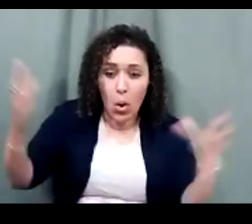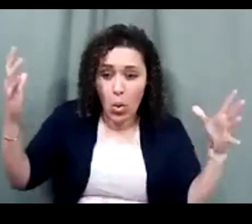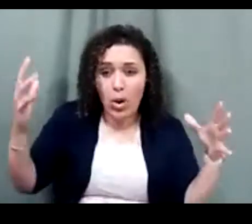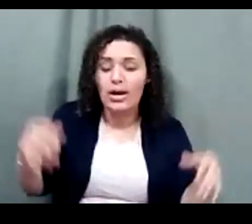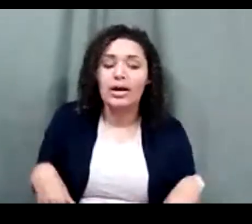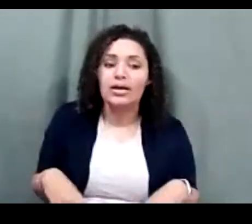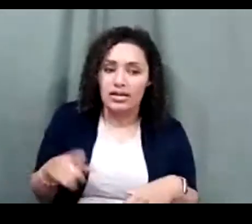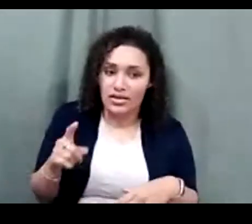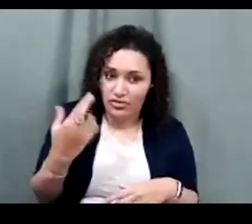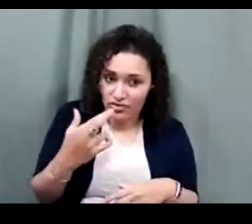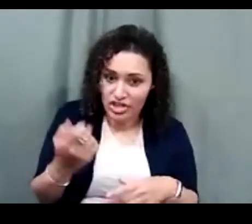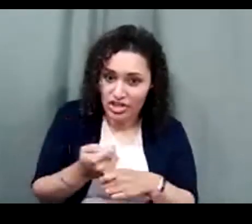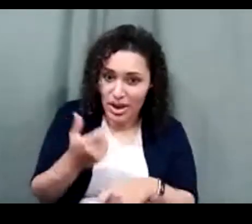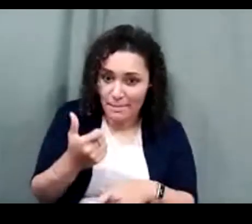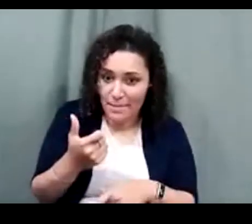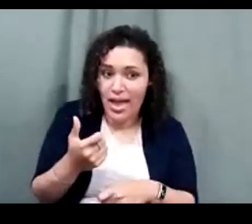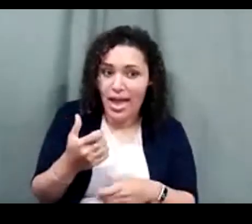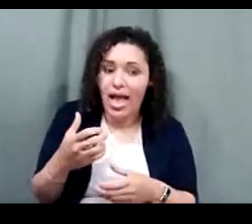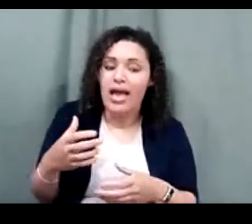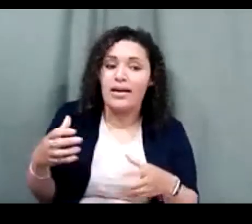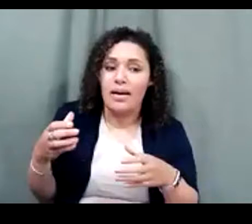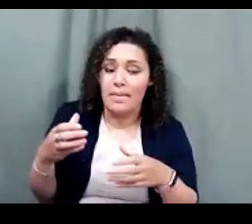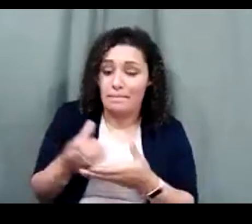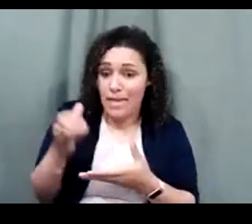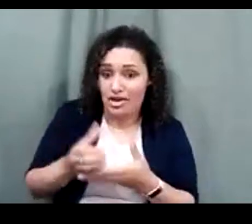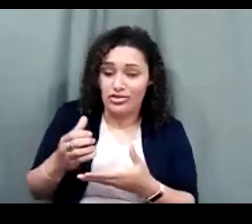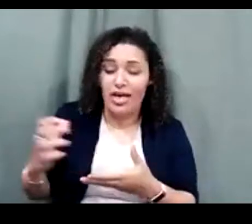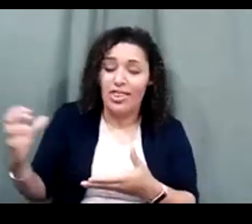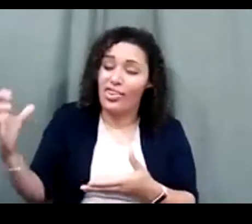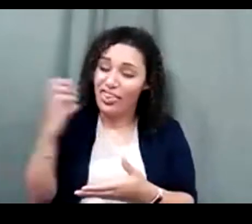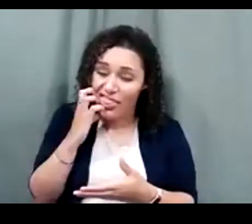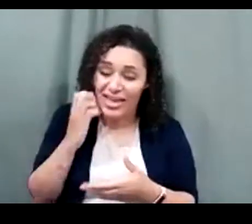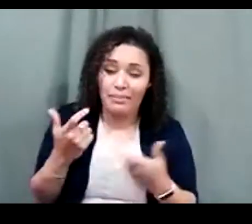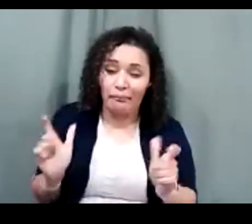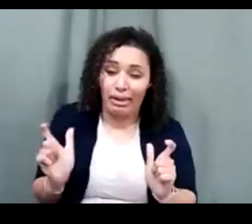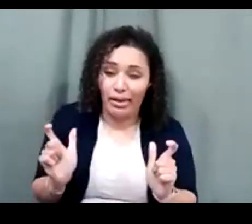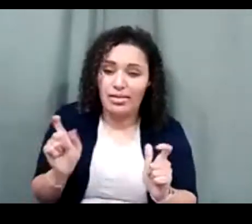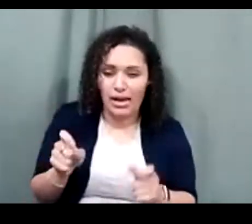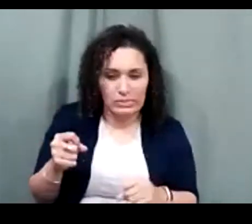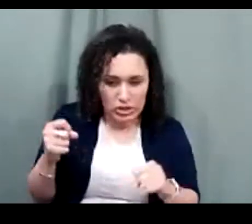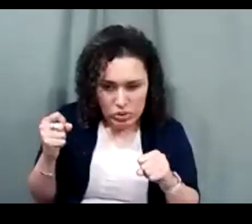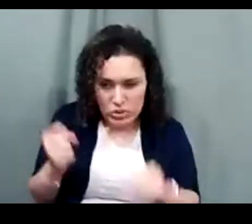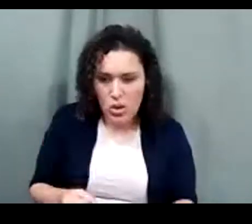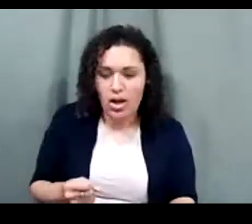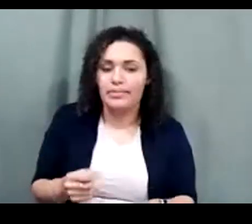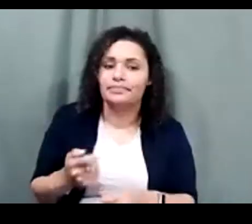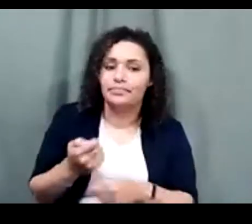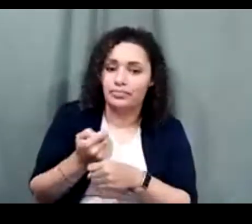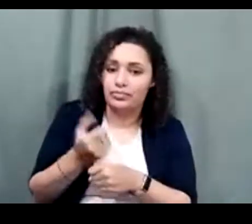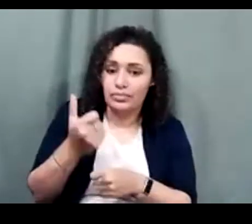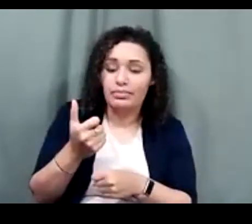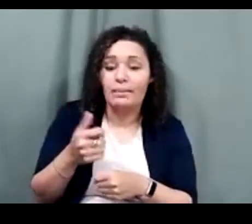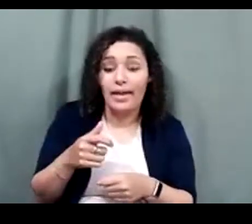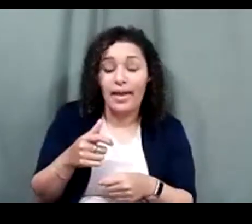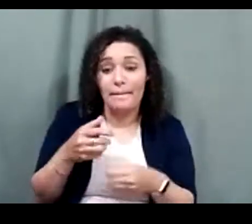that's why champagne bottles are so big and thick. Yeah. And they have to be really strong. The champagne method is